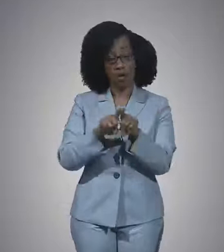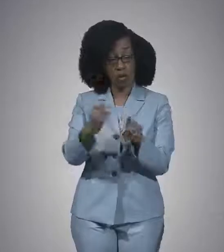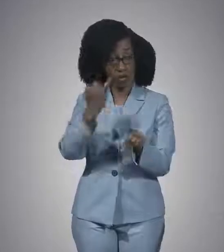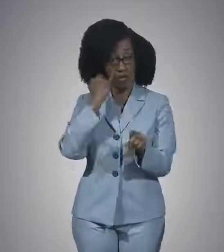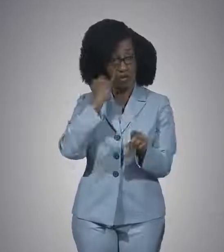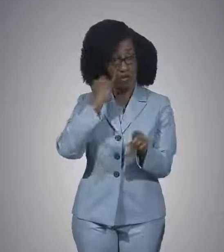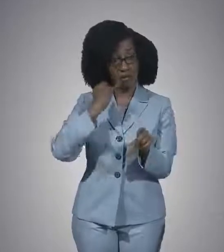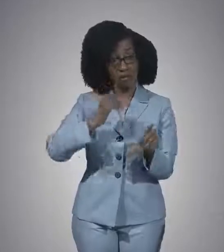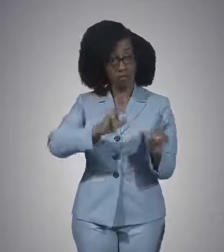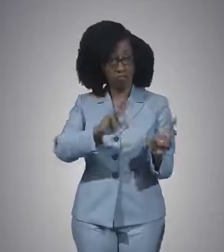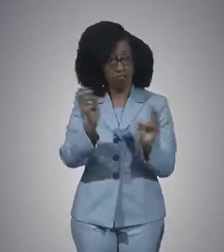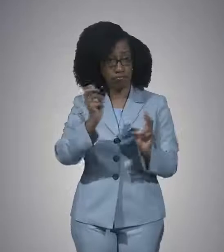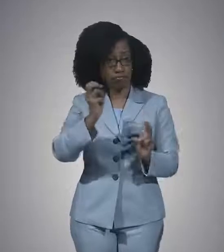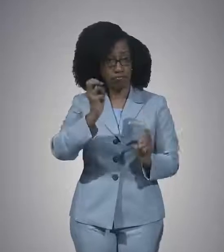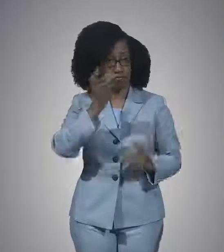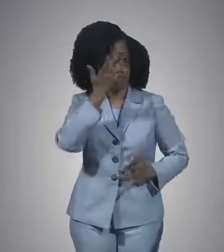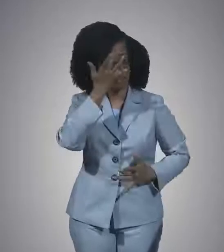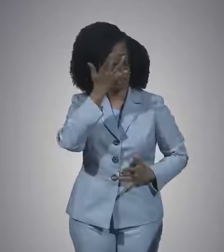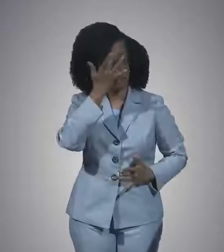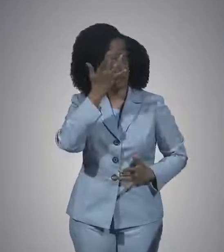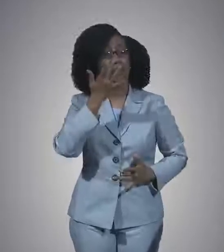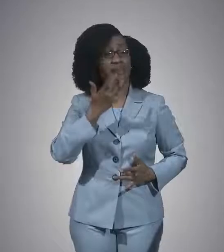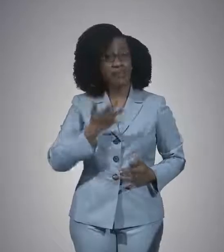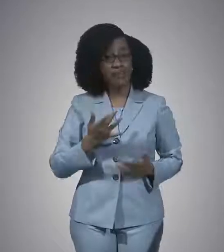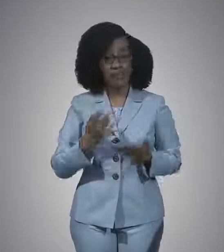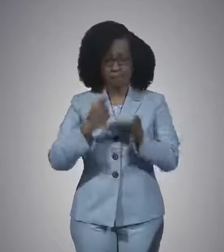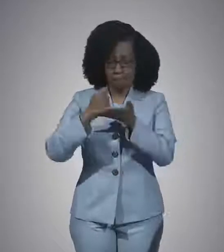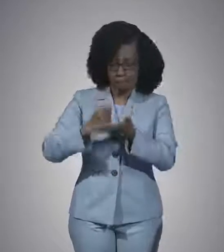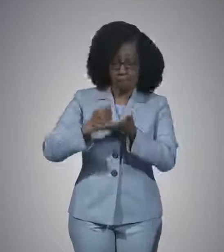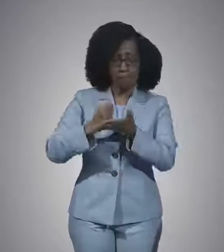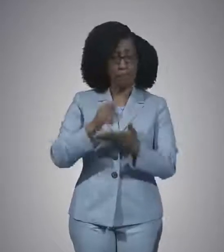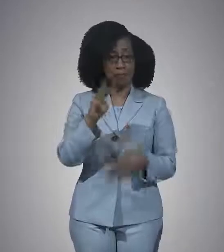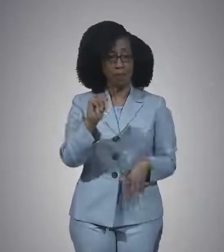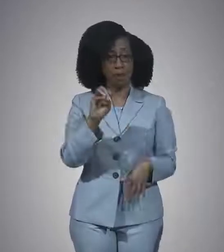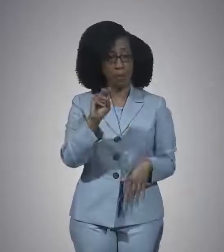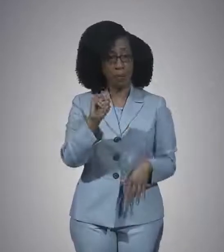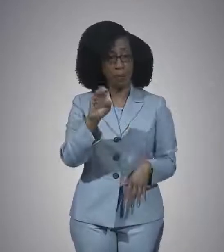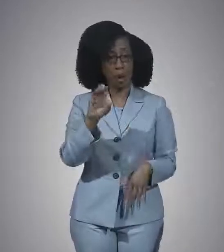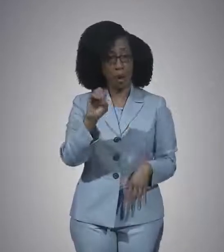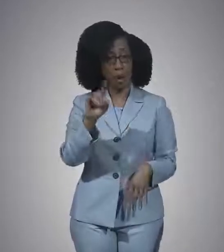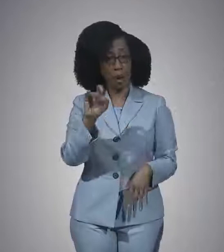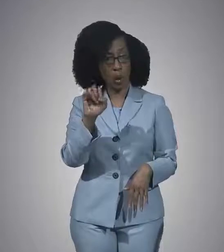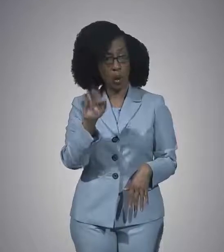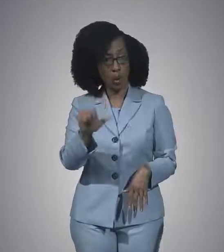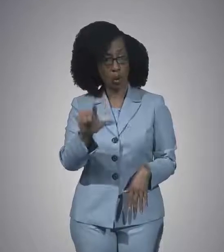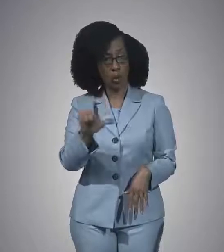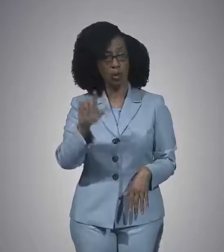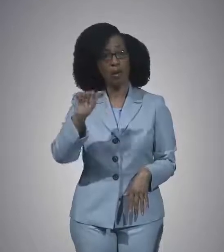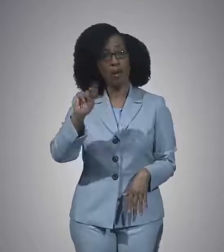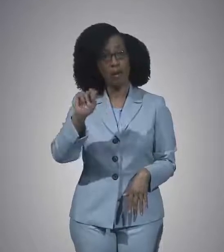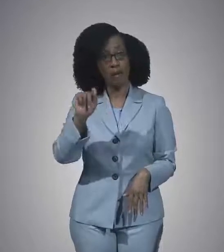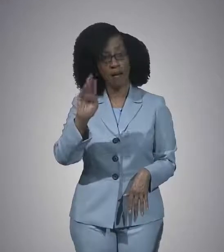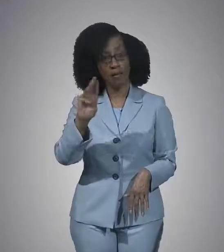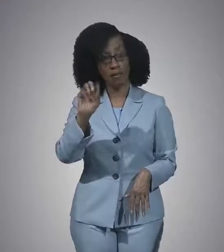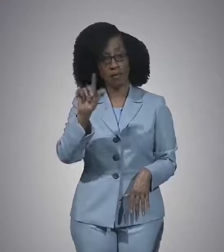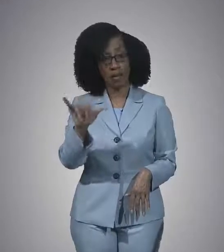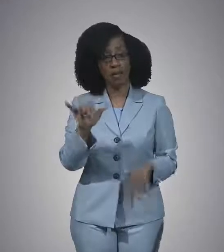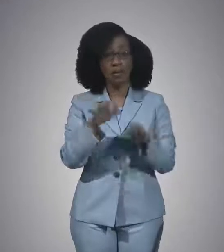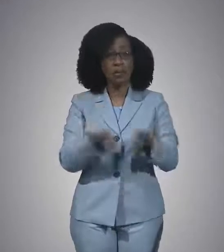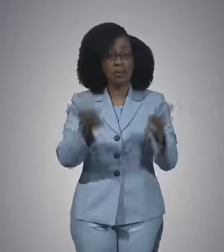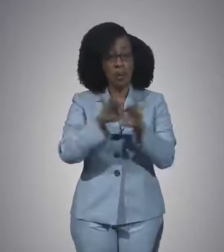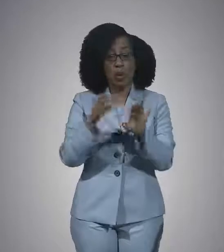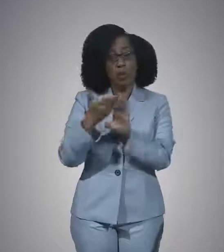then treatment. There are so many things upstream that we can do together to prevent our hospitals from seeing